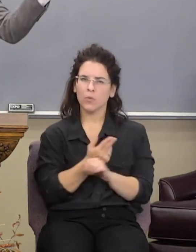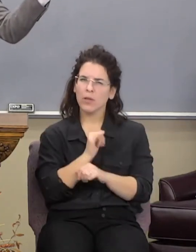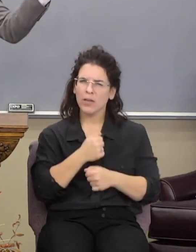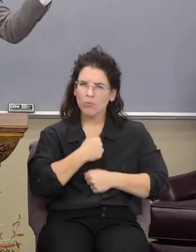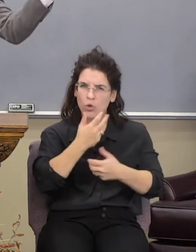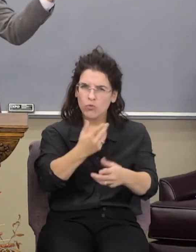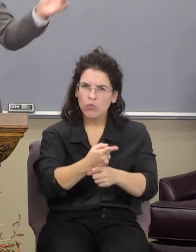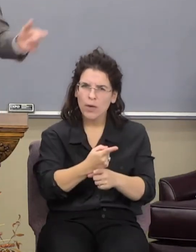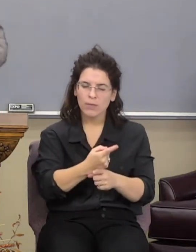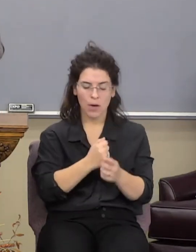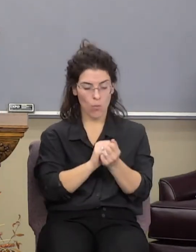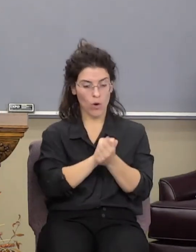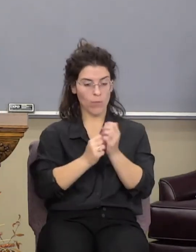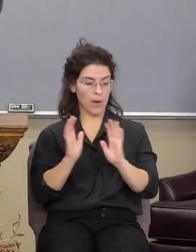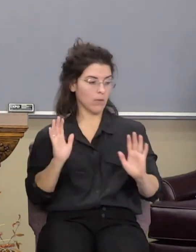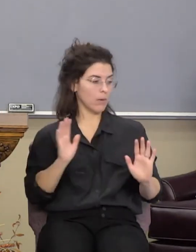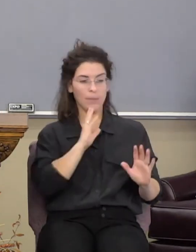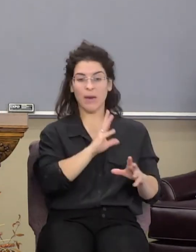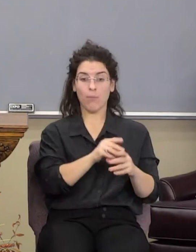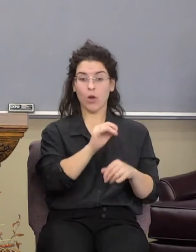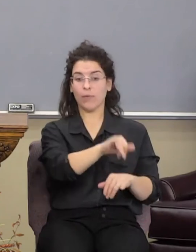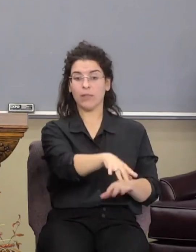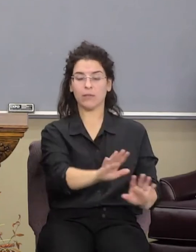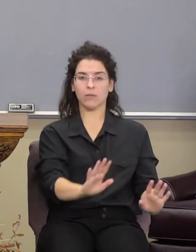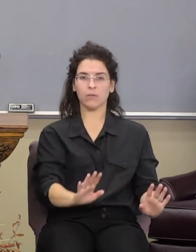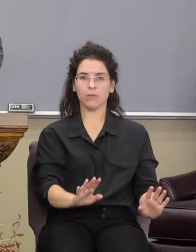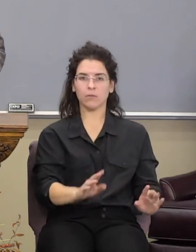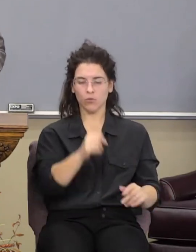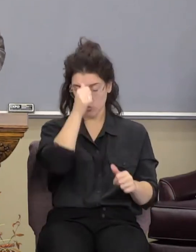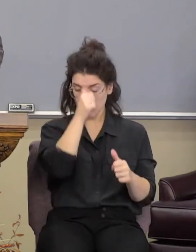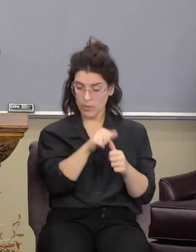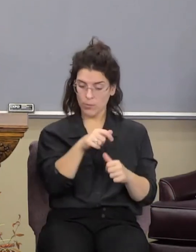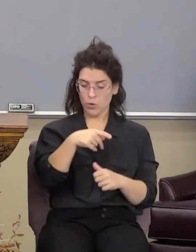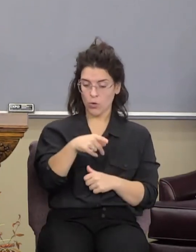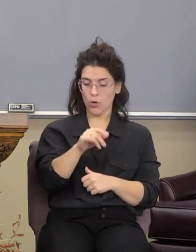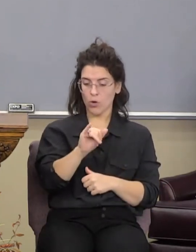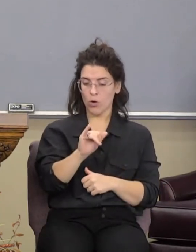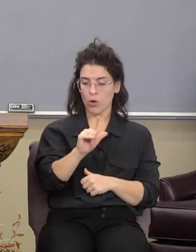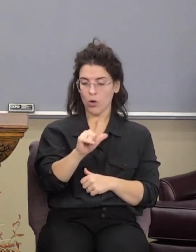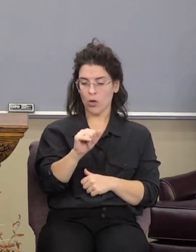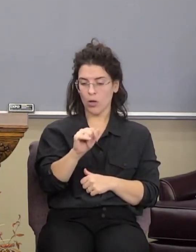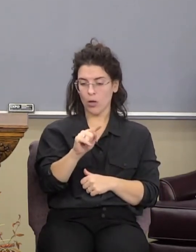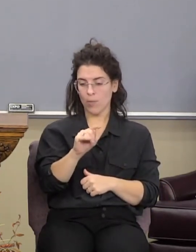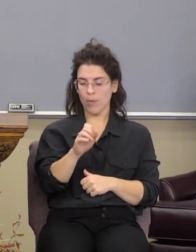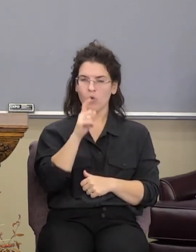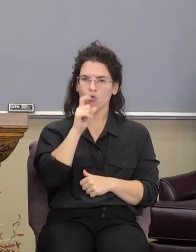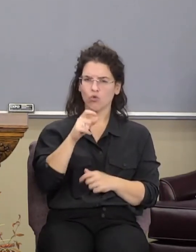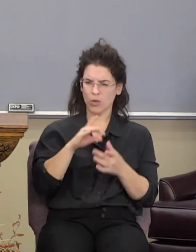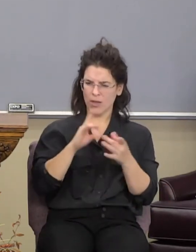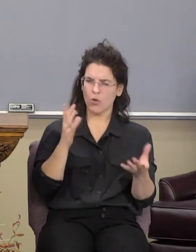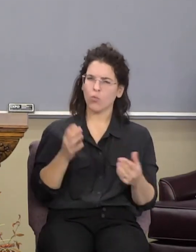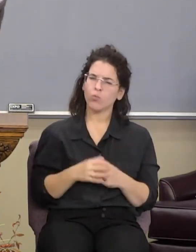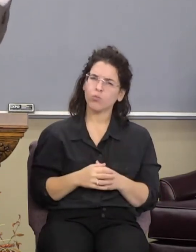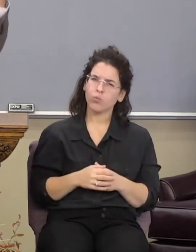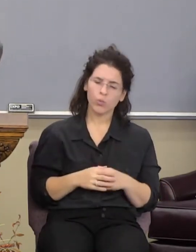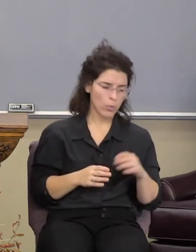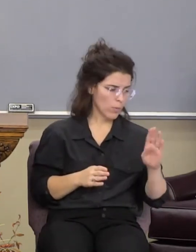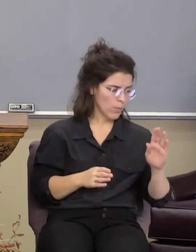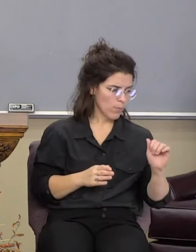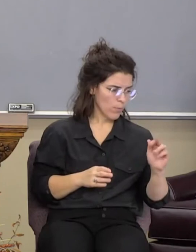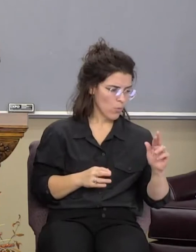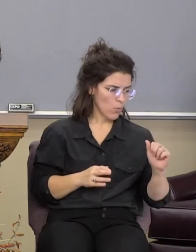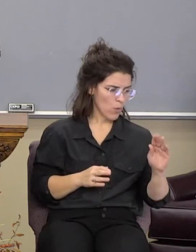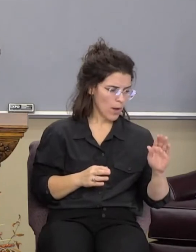expression? I wash my hands. I'm not a party to this. Remember what Pilate did? You know, whom should I let go? Barabbas,